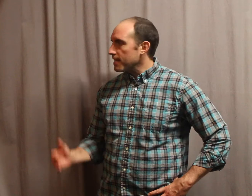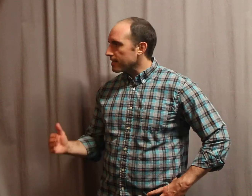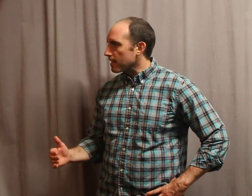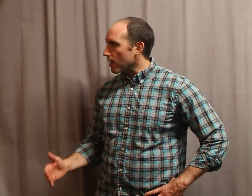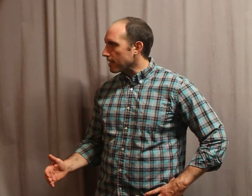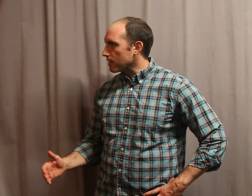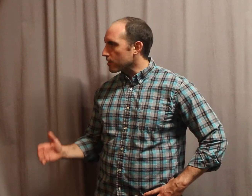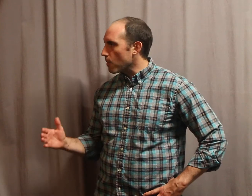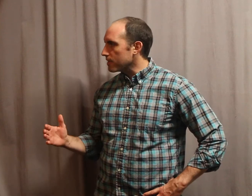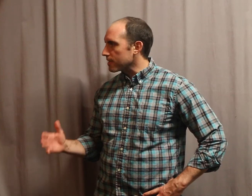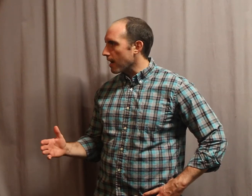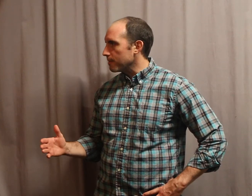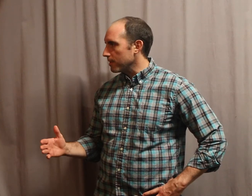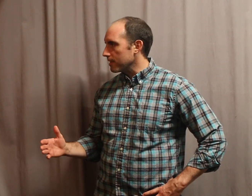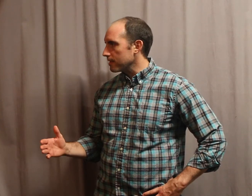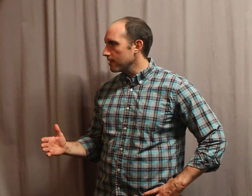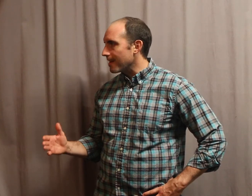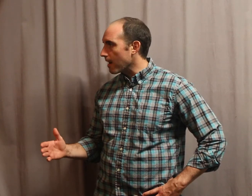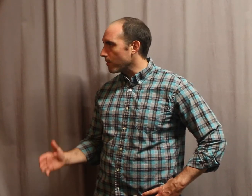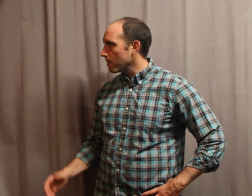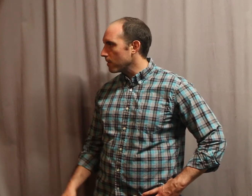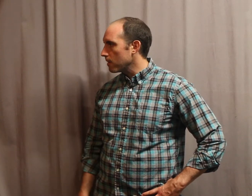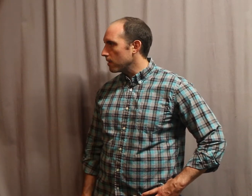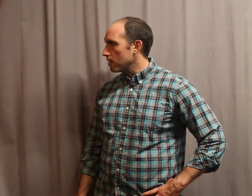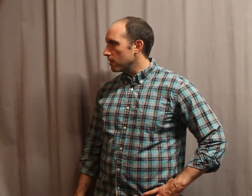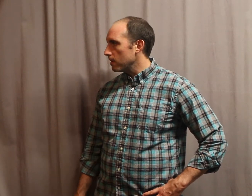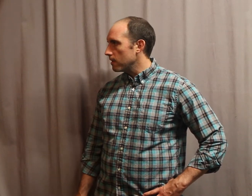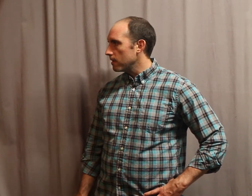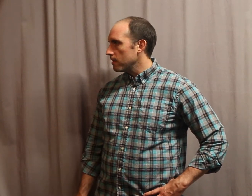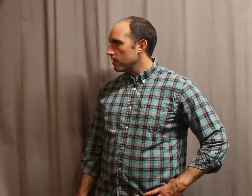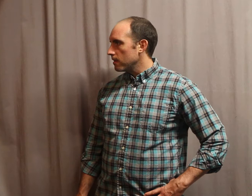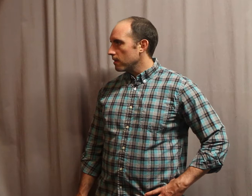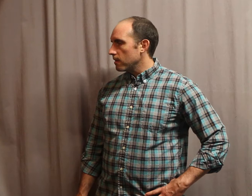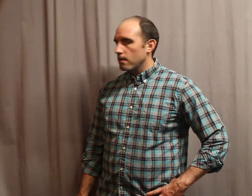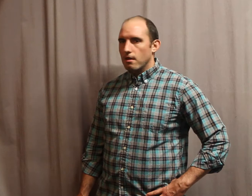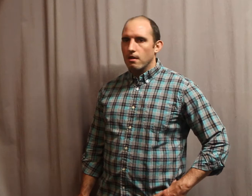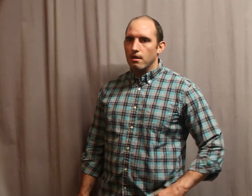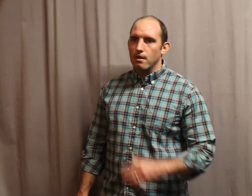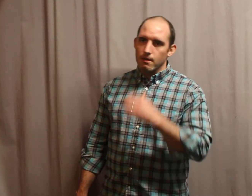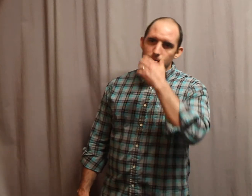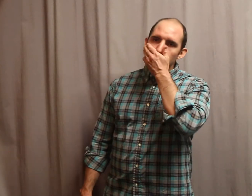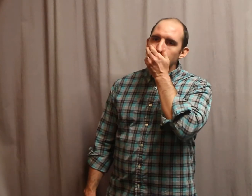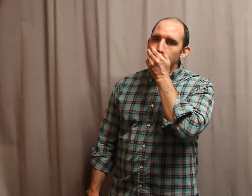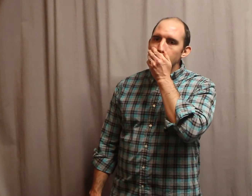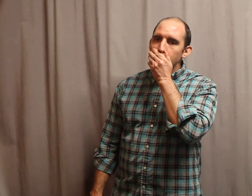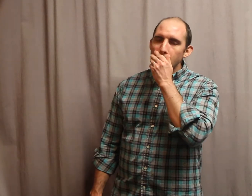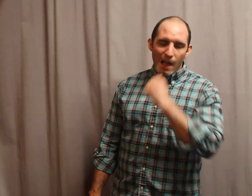Cindy, I said I'll handle it. Go inside, please. Now. You cut me way off. Oh. You jumped a bunch of lines.